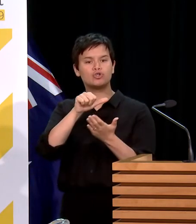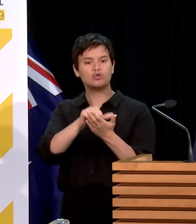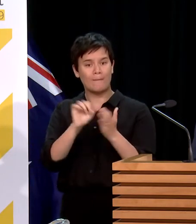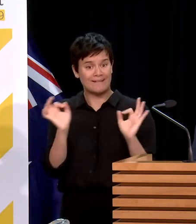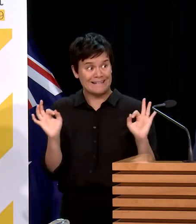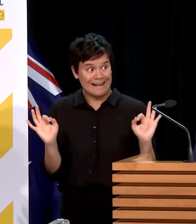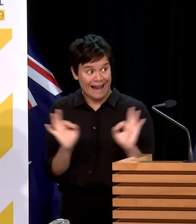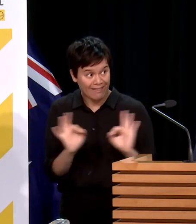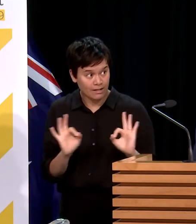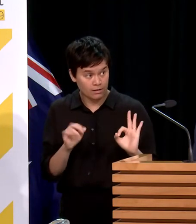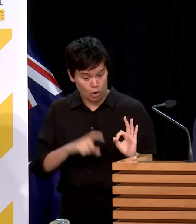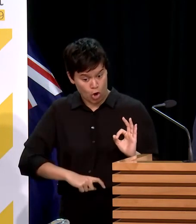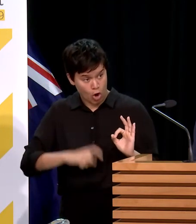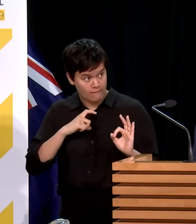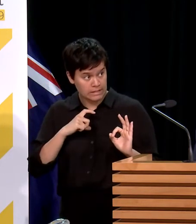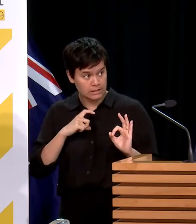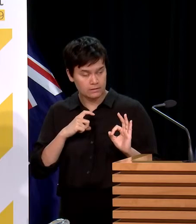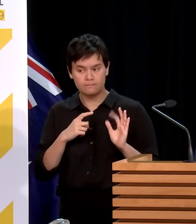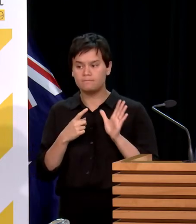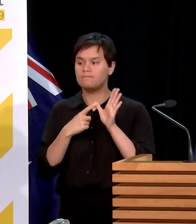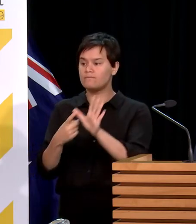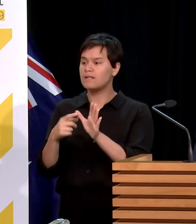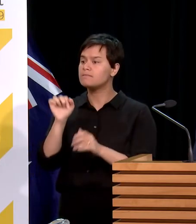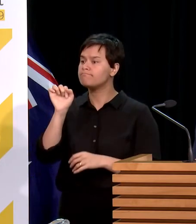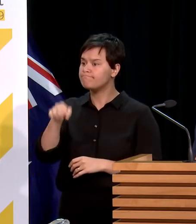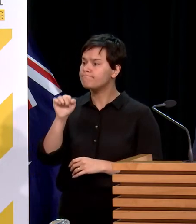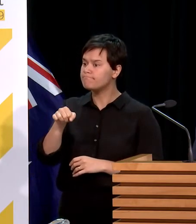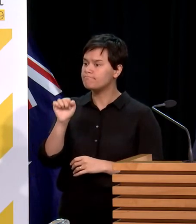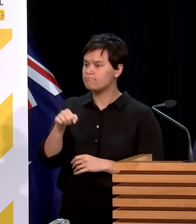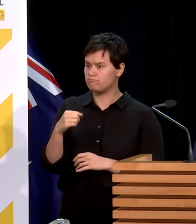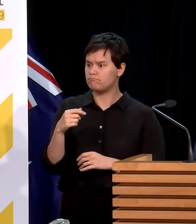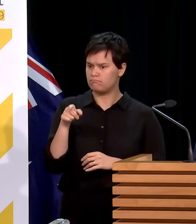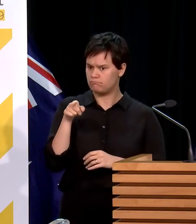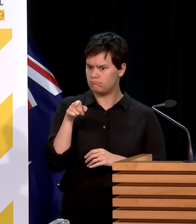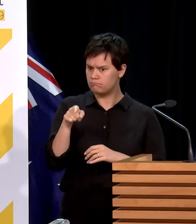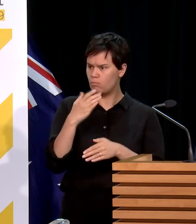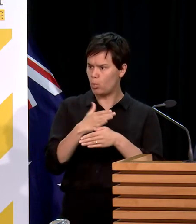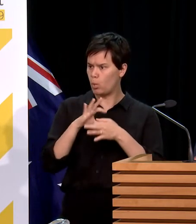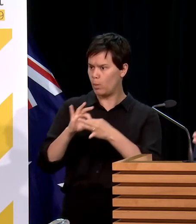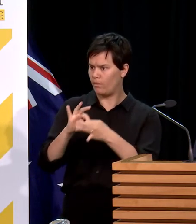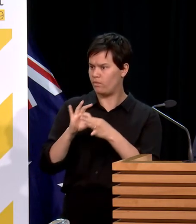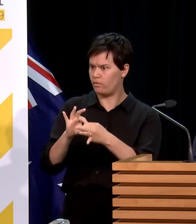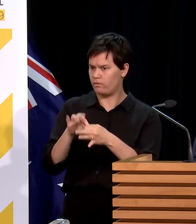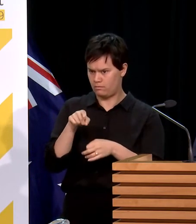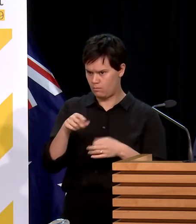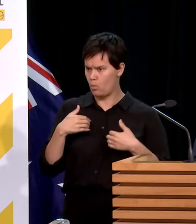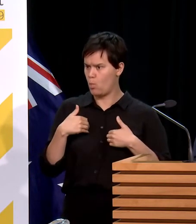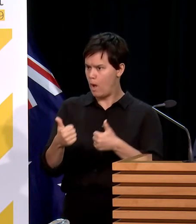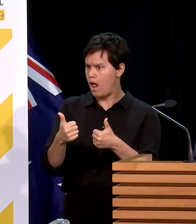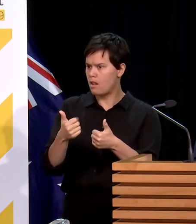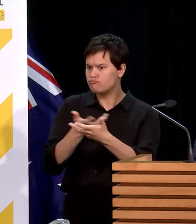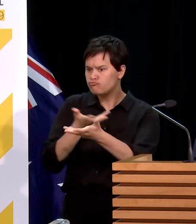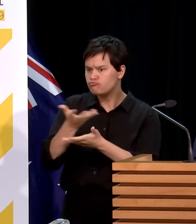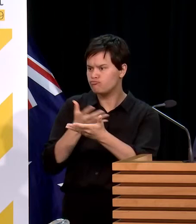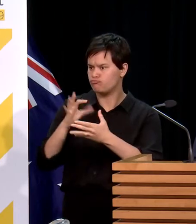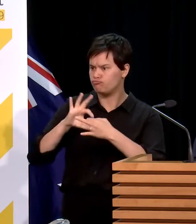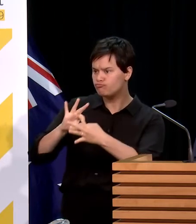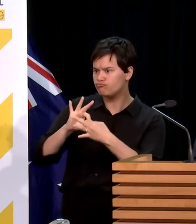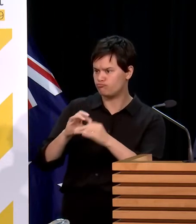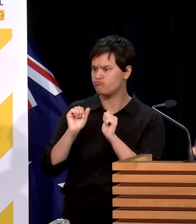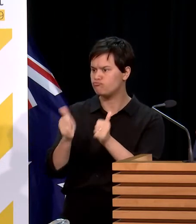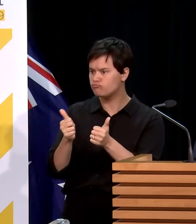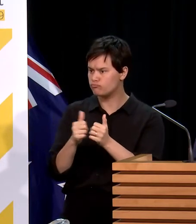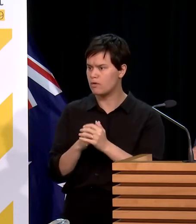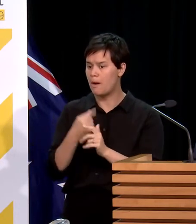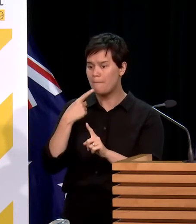confidence in that. She's been very cooperative, and the public health unit has been in regular contact with her, as you can see with the